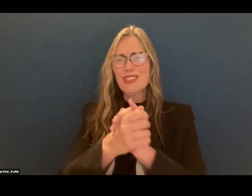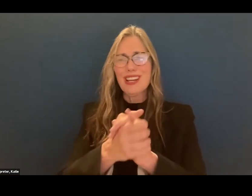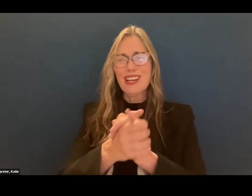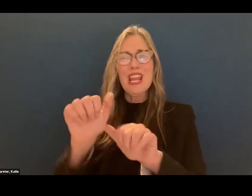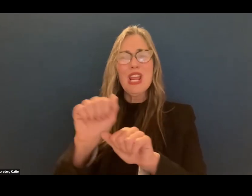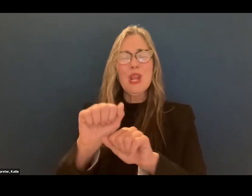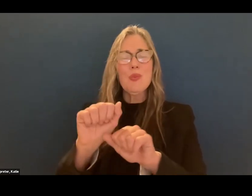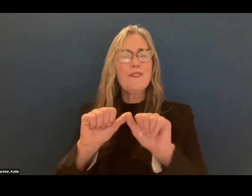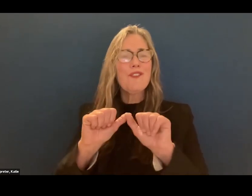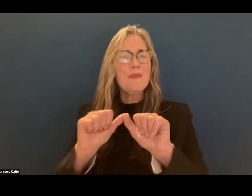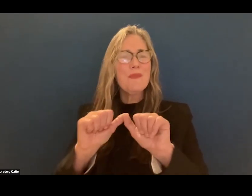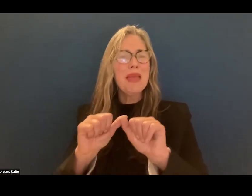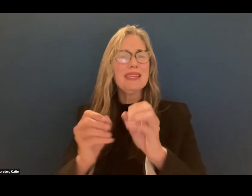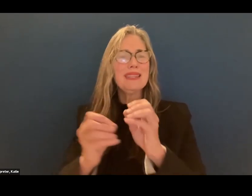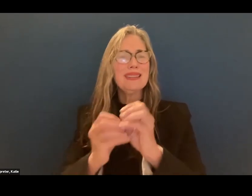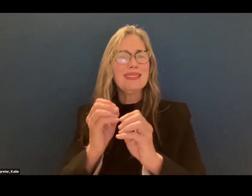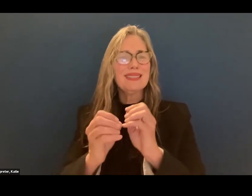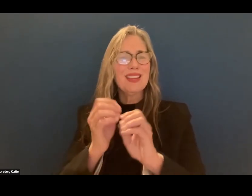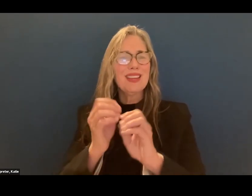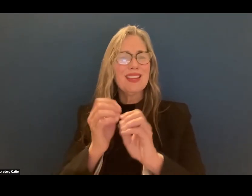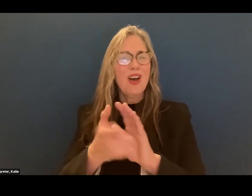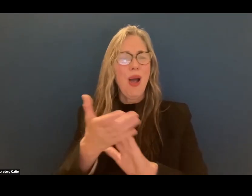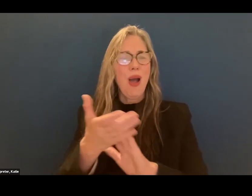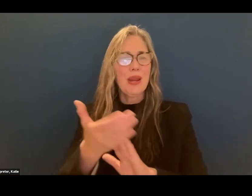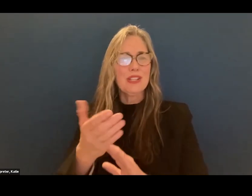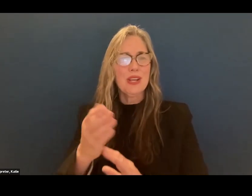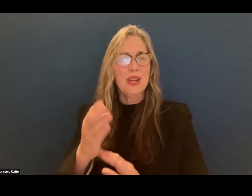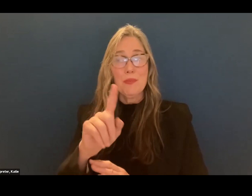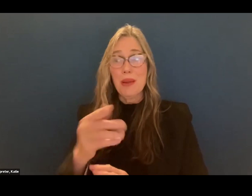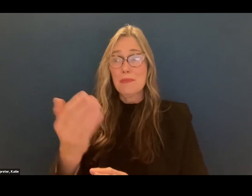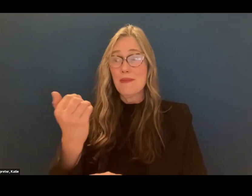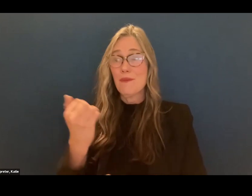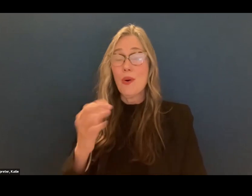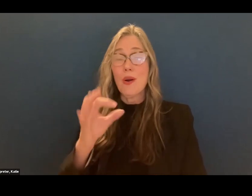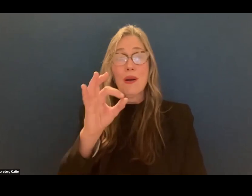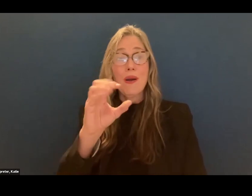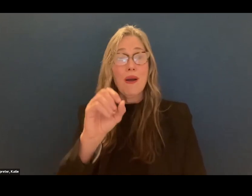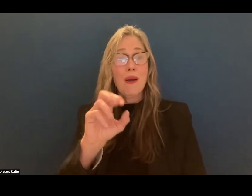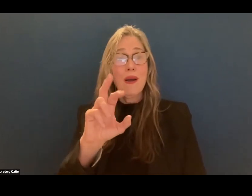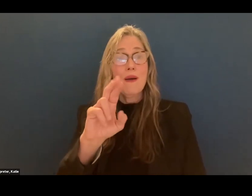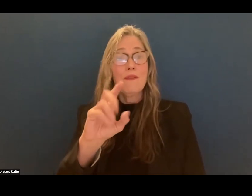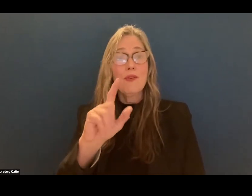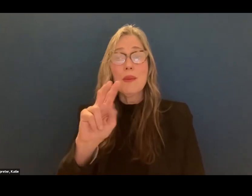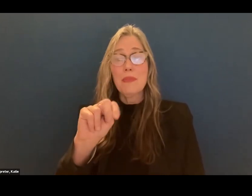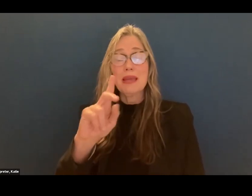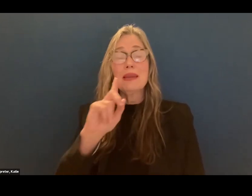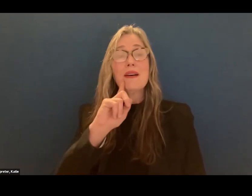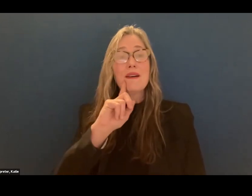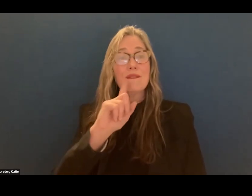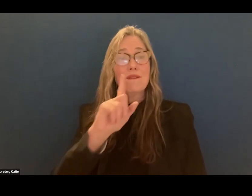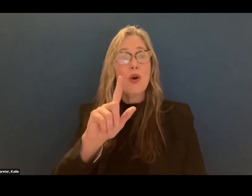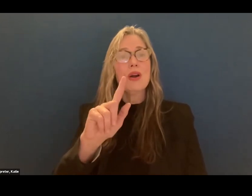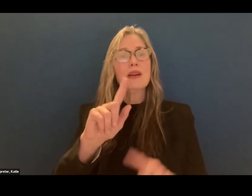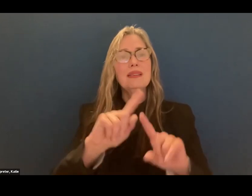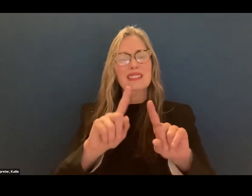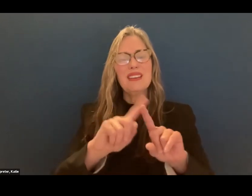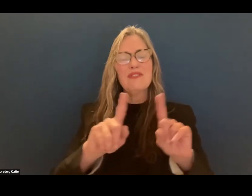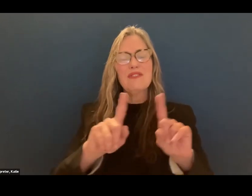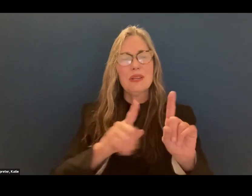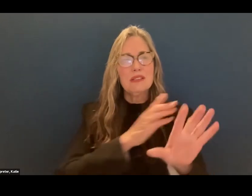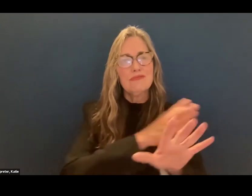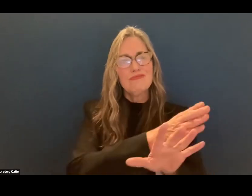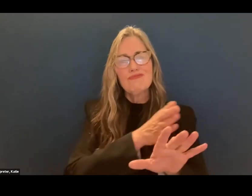and Brett was a foreman in the trades, and he actually is being